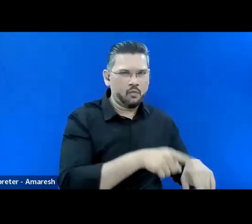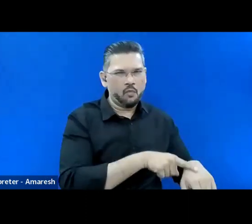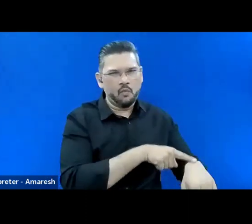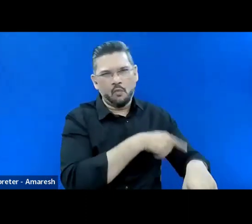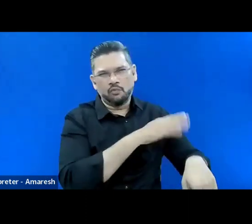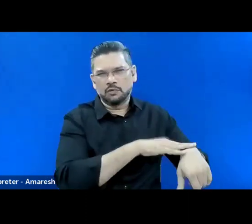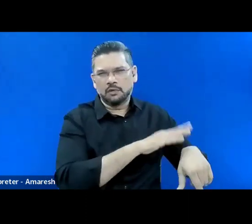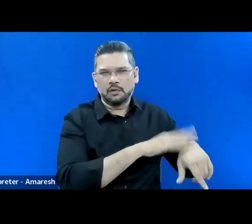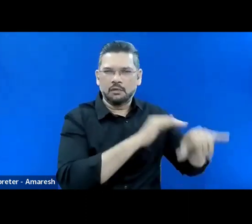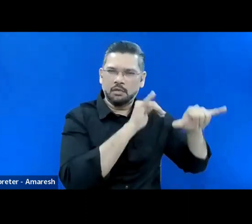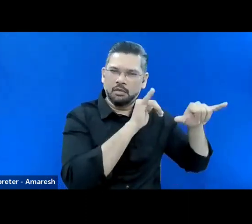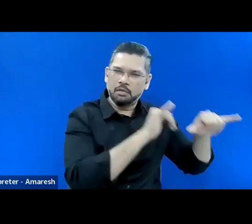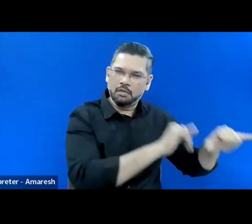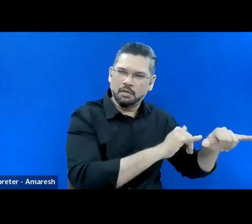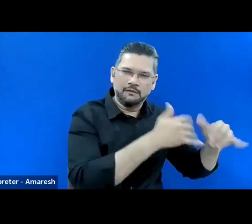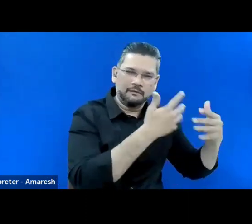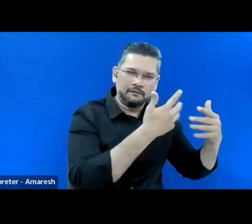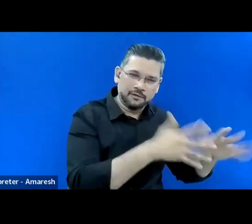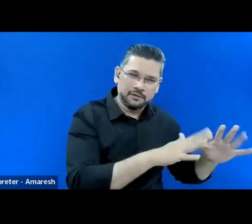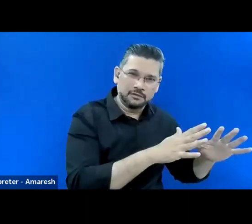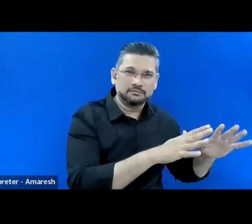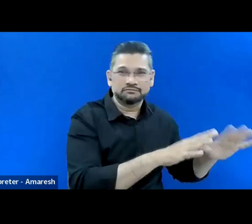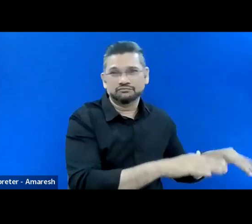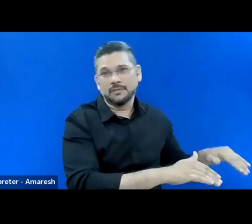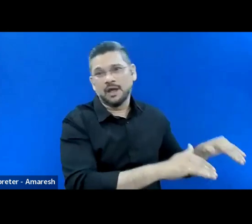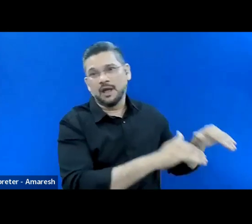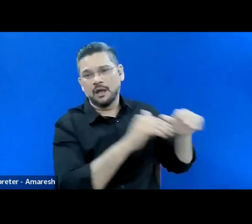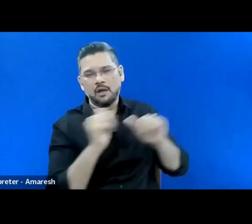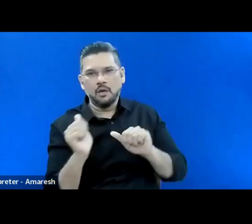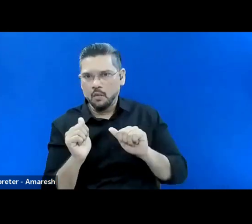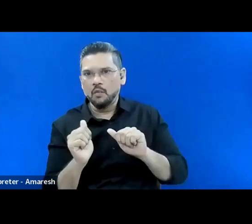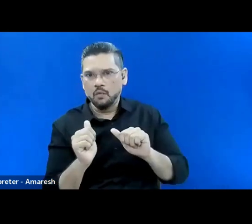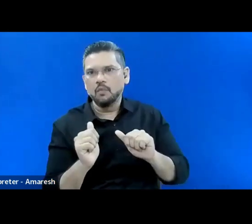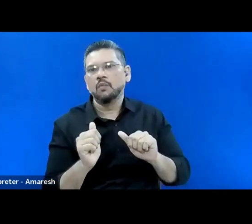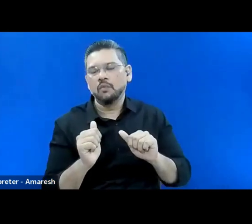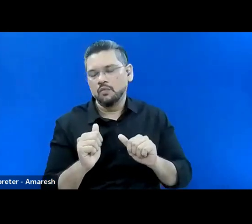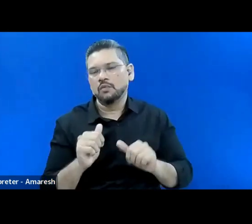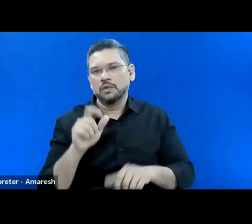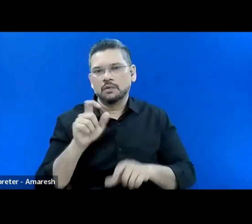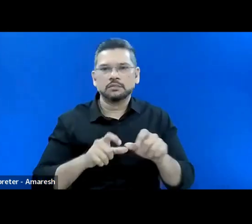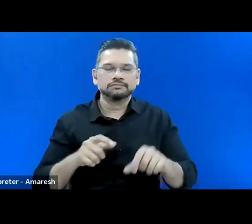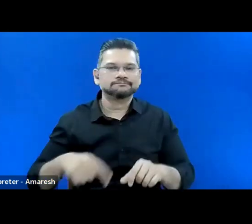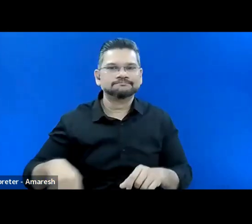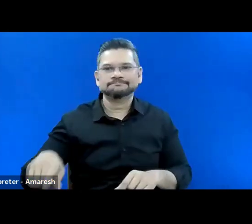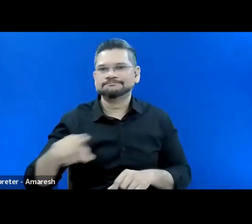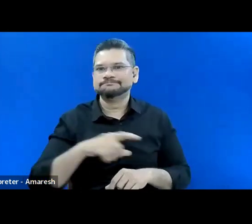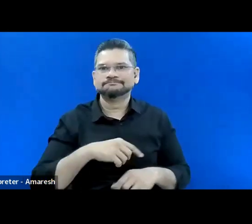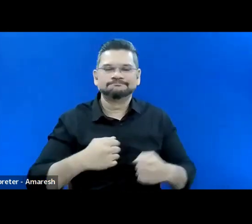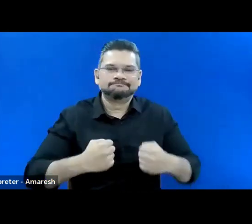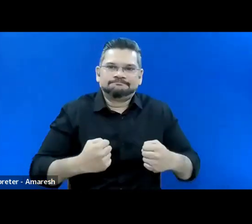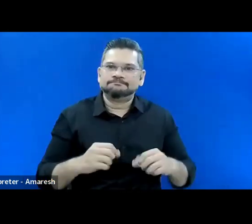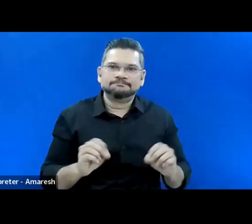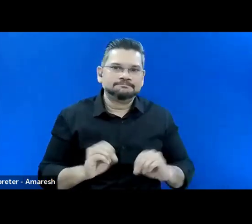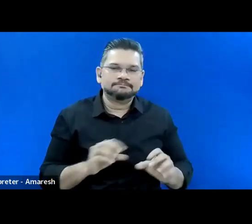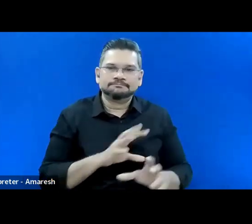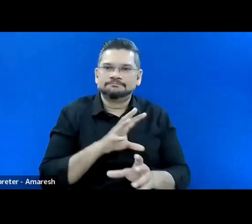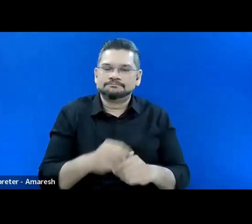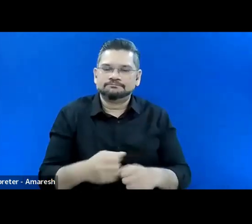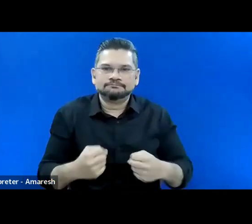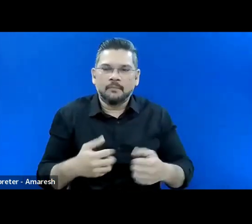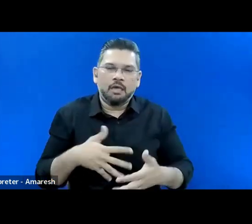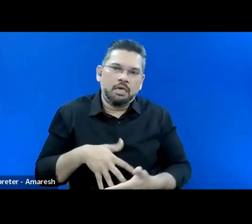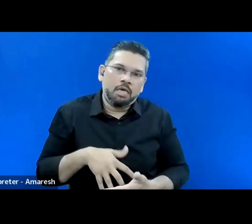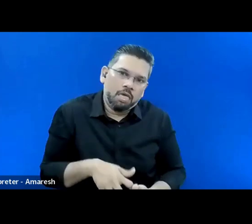exits the institution, he has a very, very less strength left with him. And as you